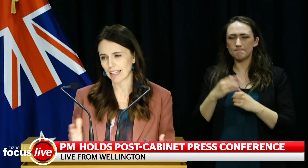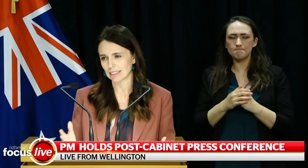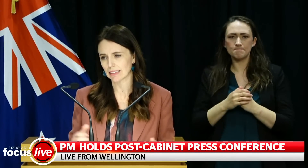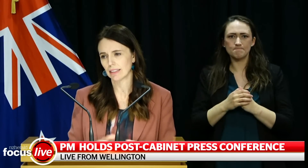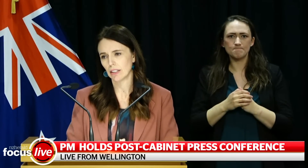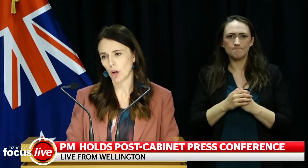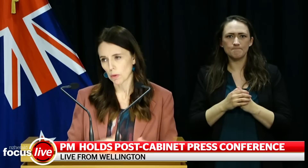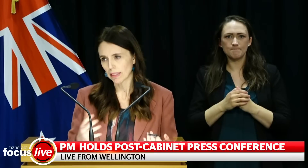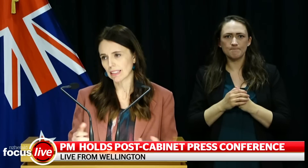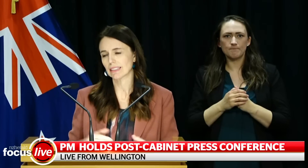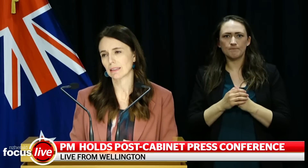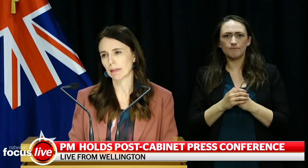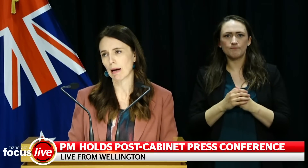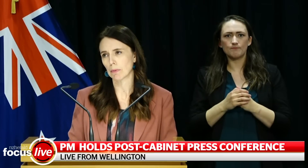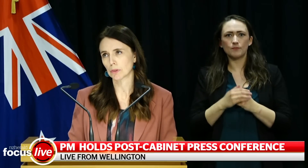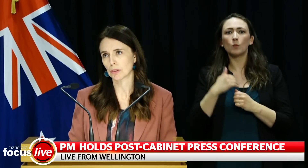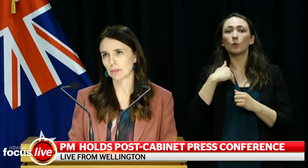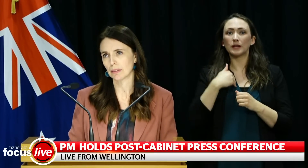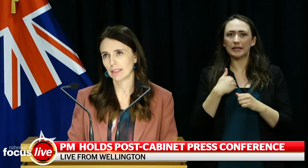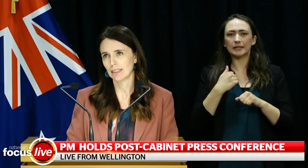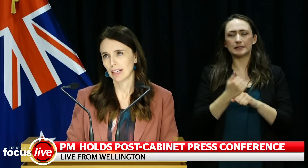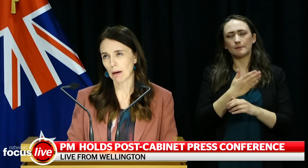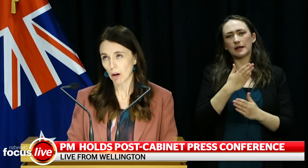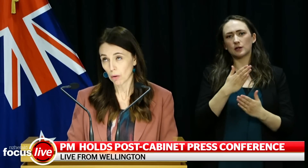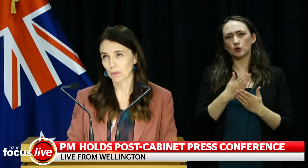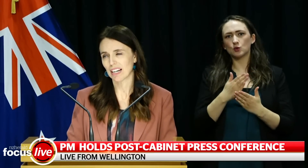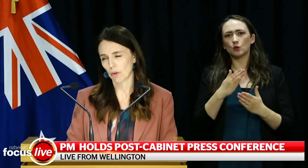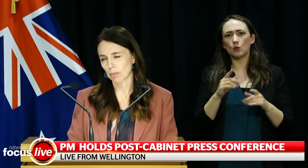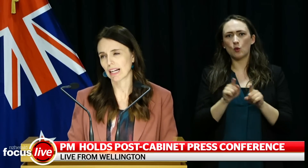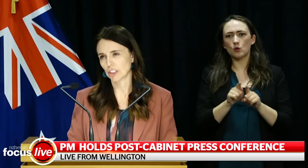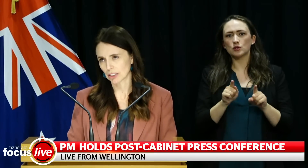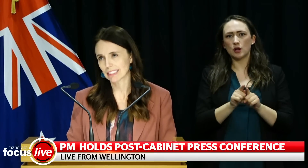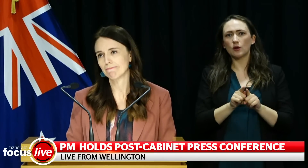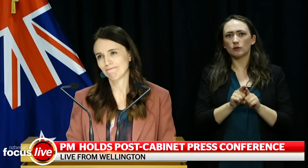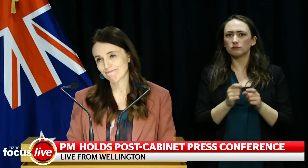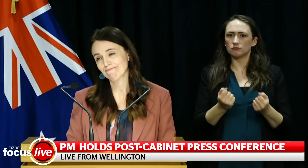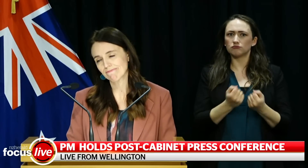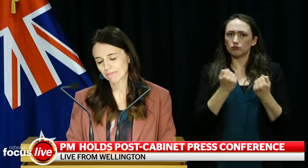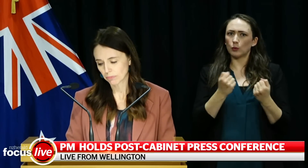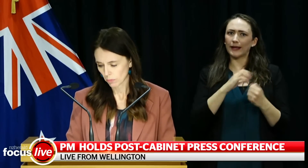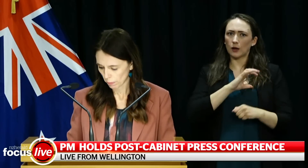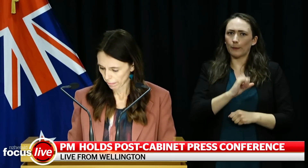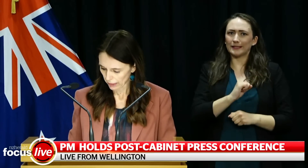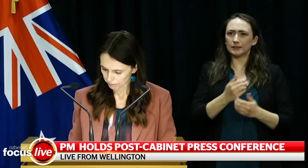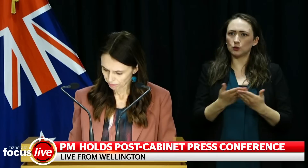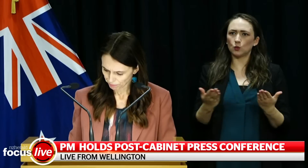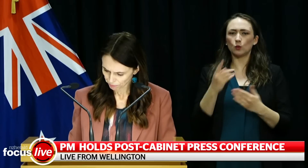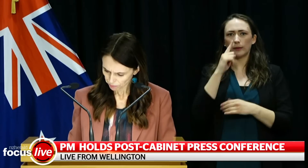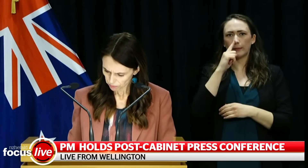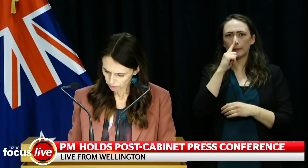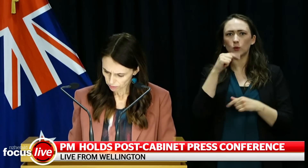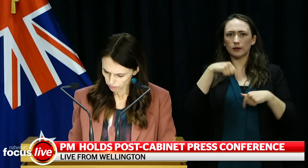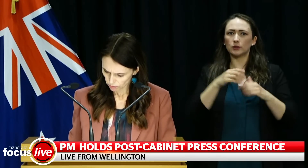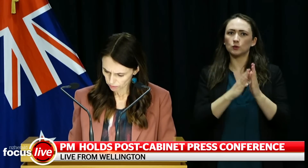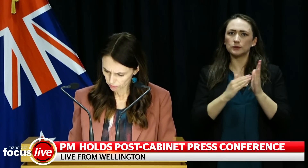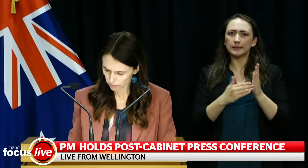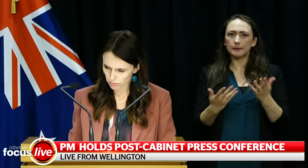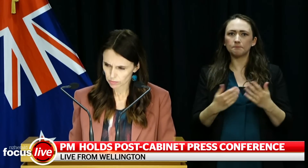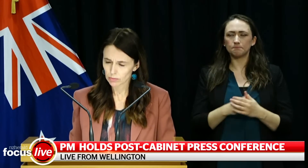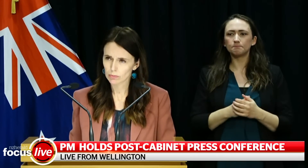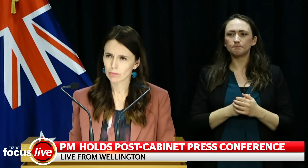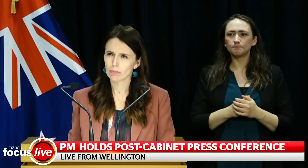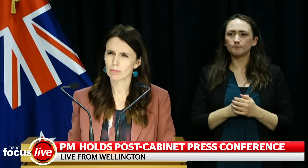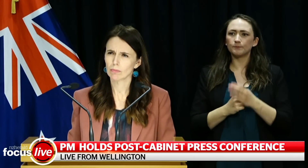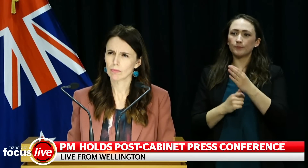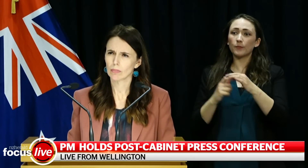access and openness to be able to uphold our obligations. If there's greater momentum or greater focus, or should there be